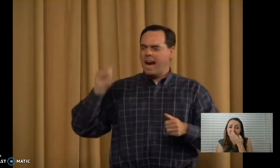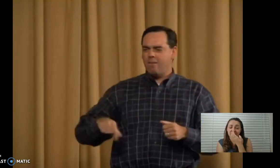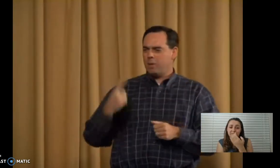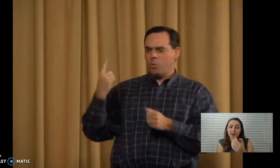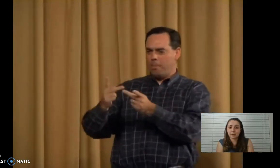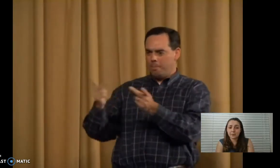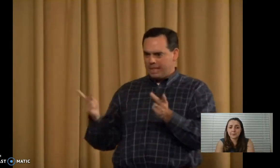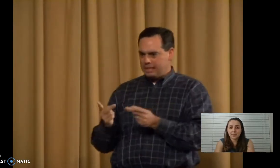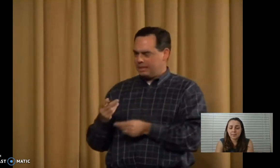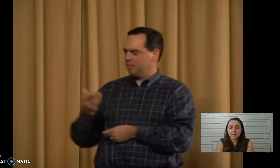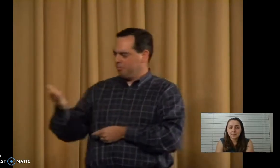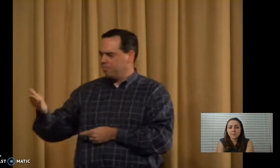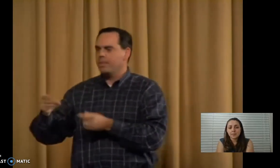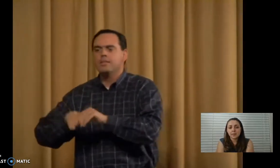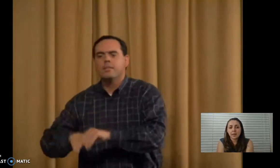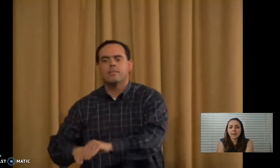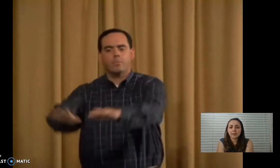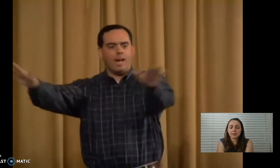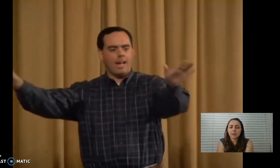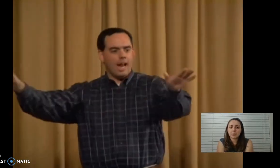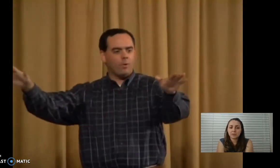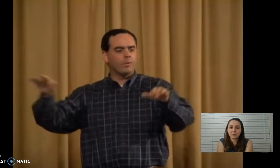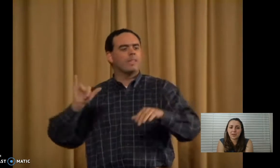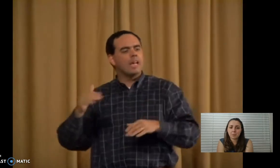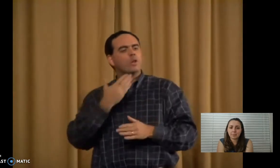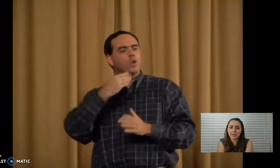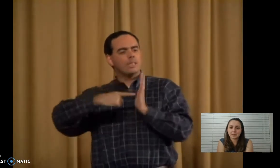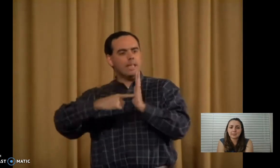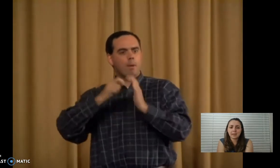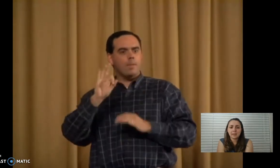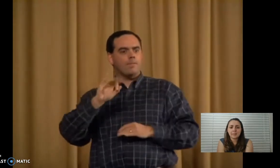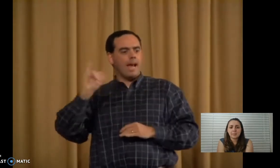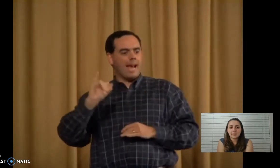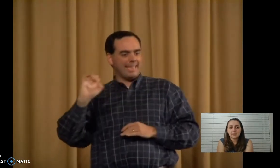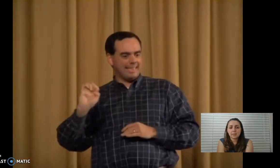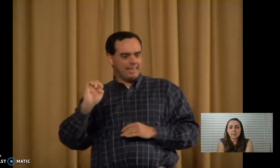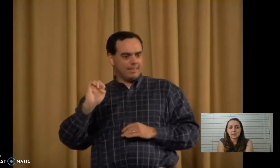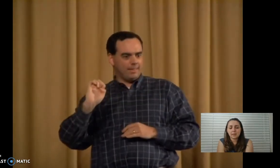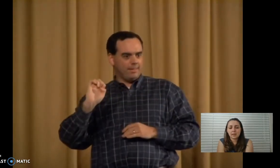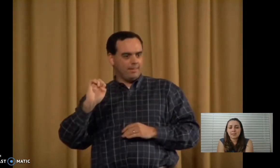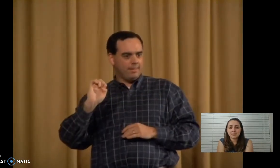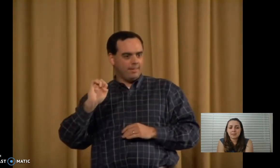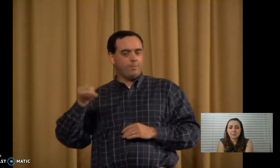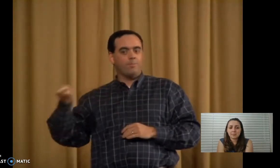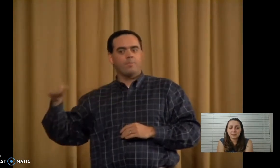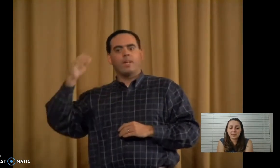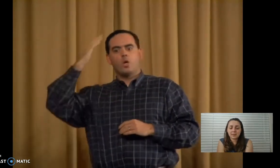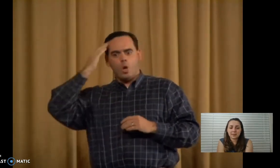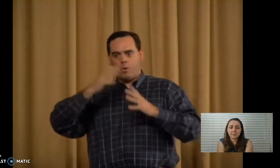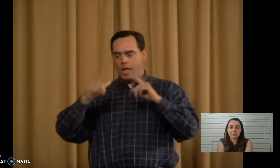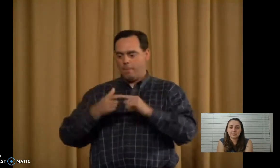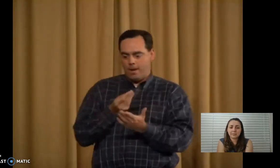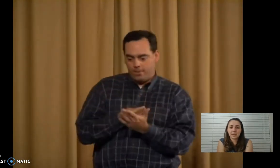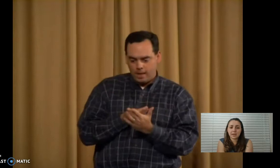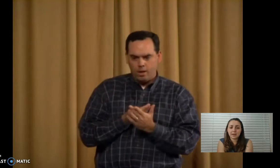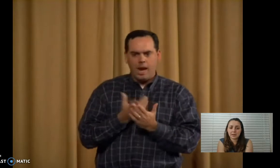programs for them to follow. And so that it wouldn't just be in that one place. And that's an